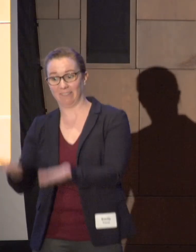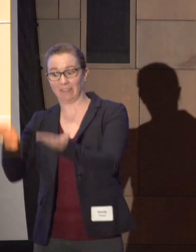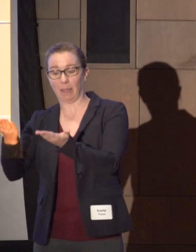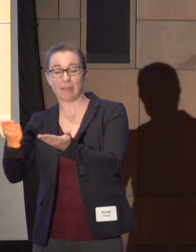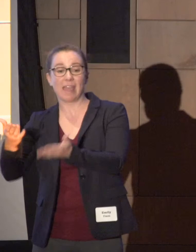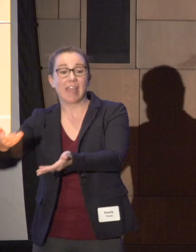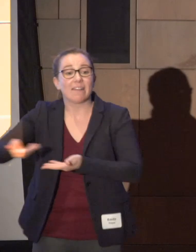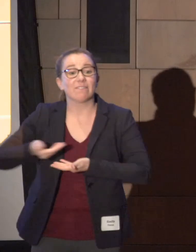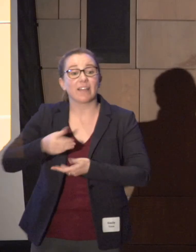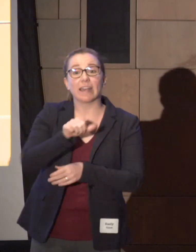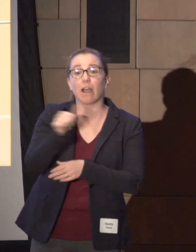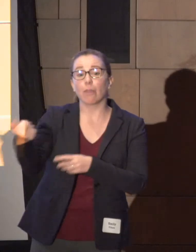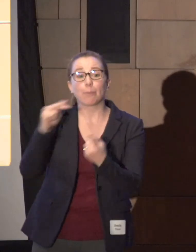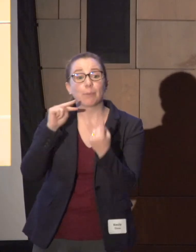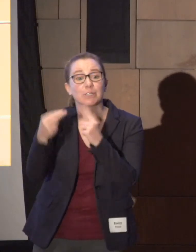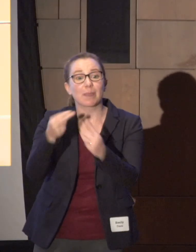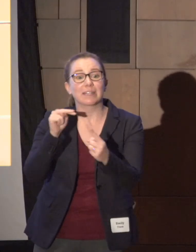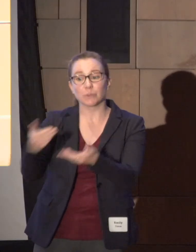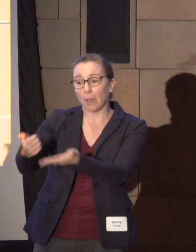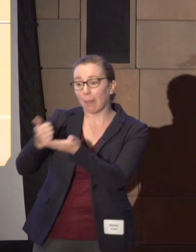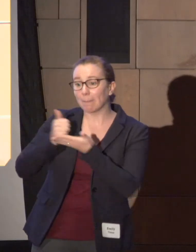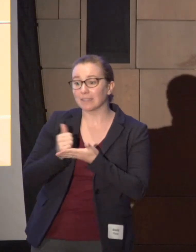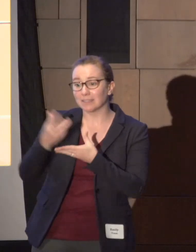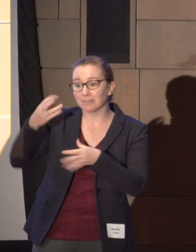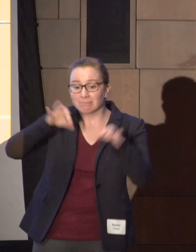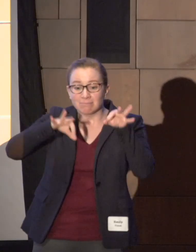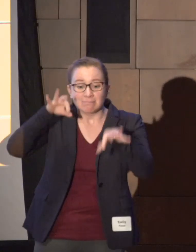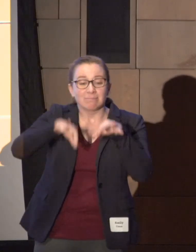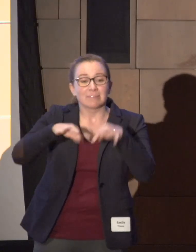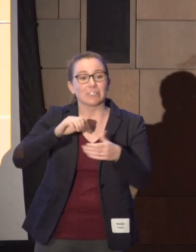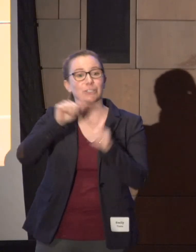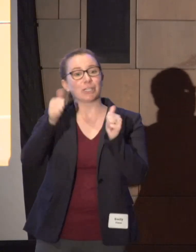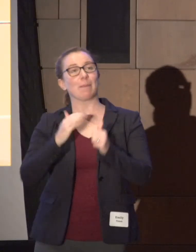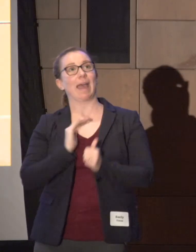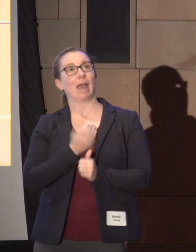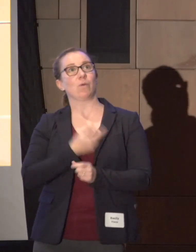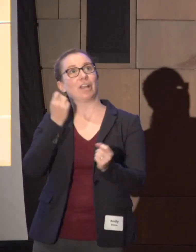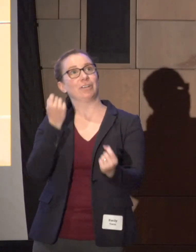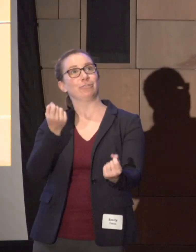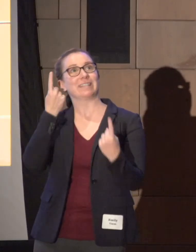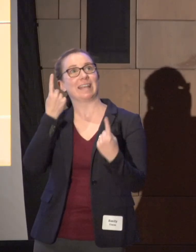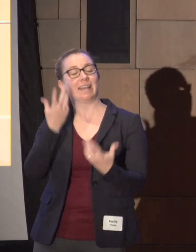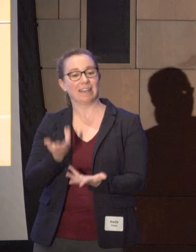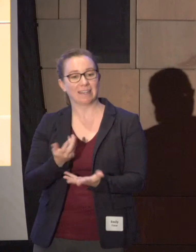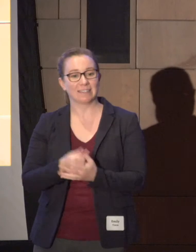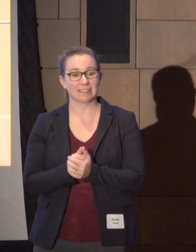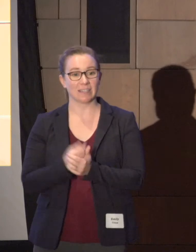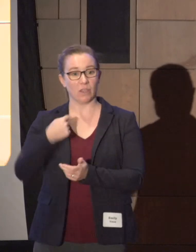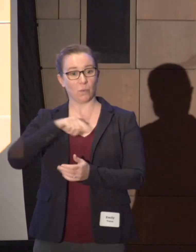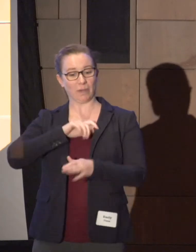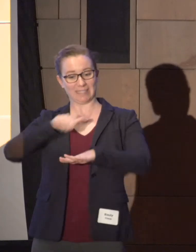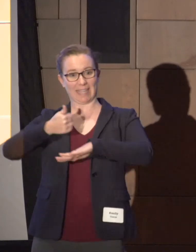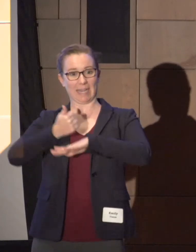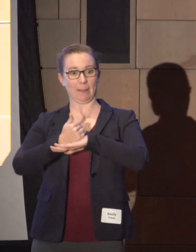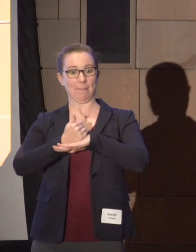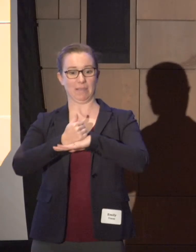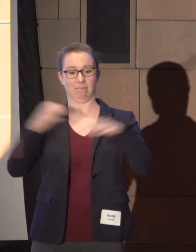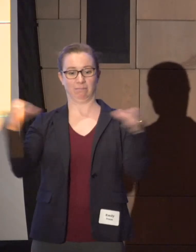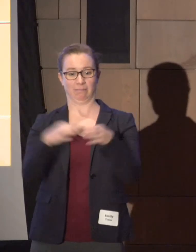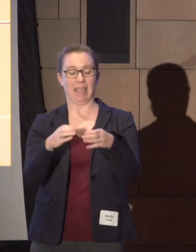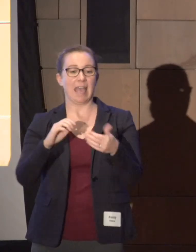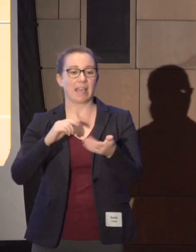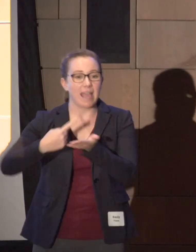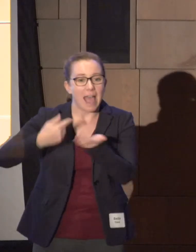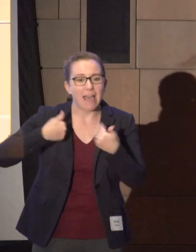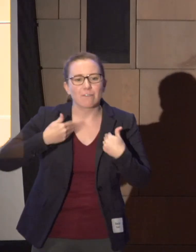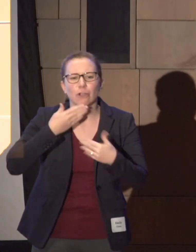diverse perspectives to shape our understanding of what's happening here. We create forums for candid conversation, and we get to